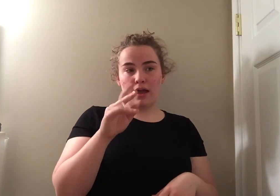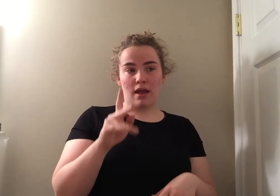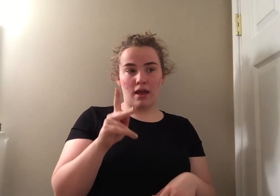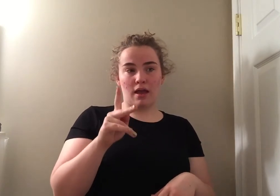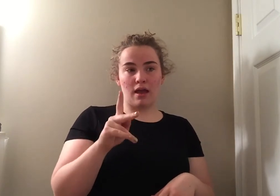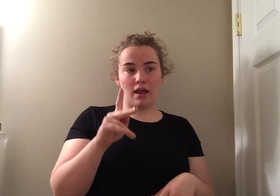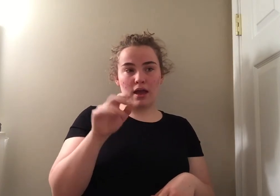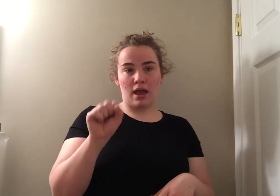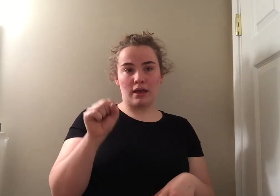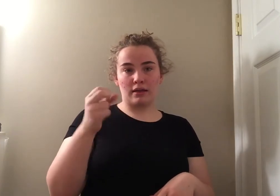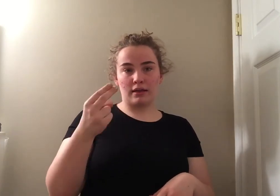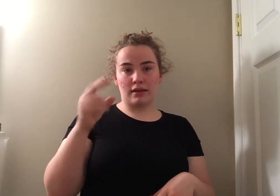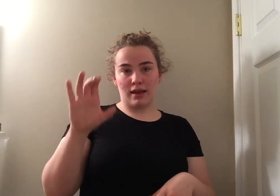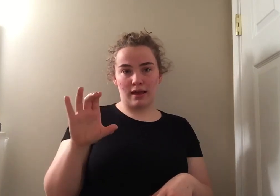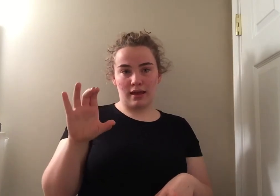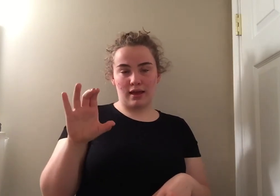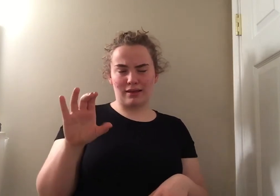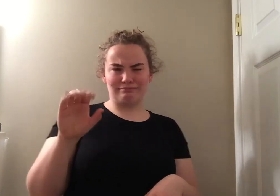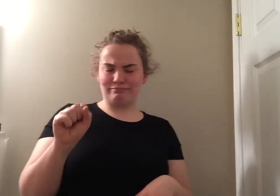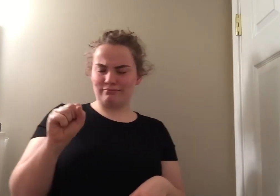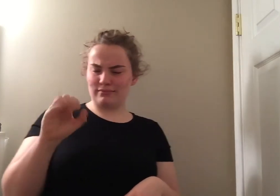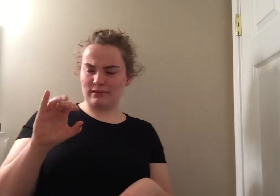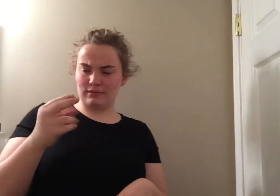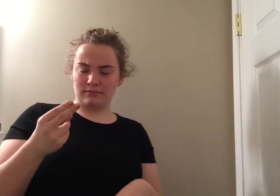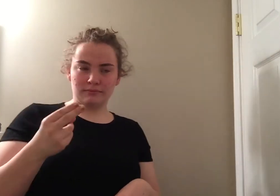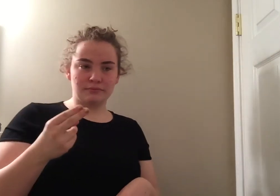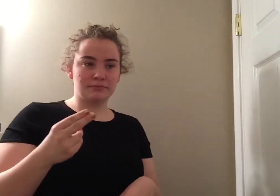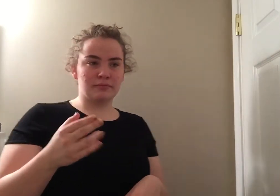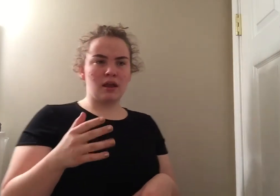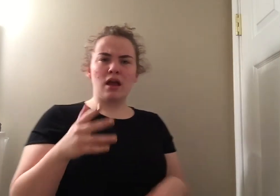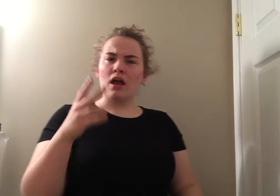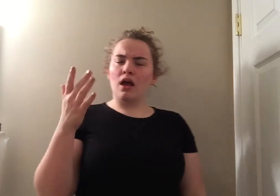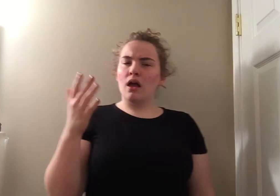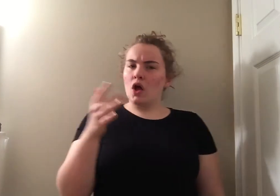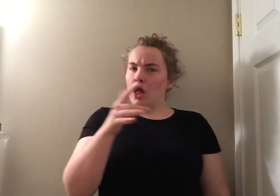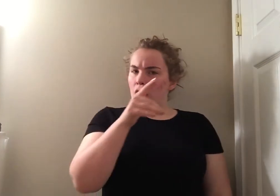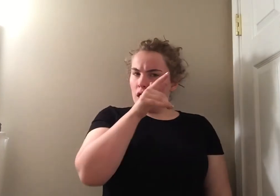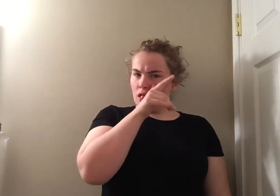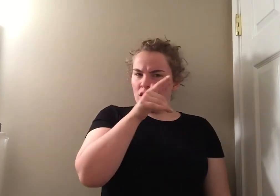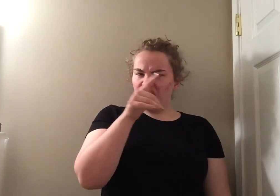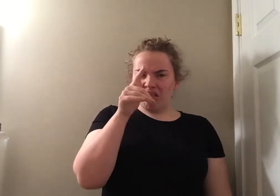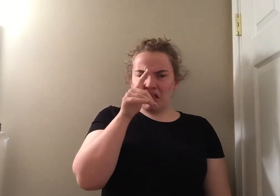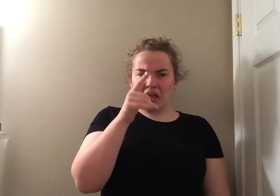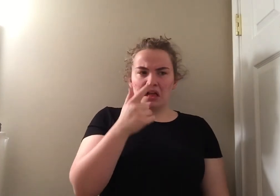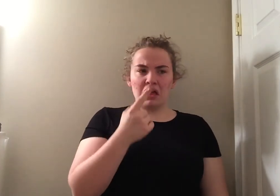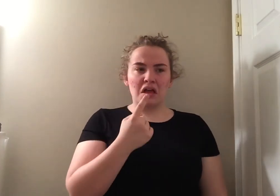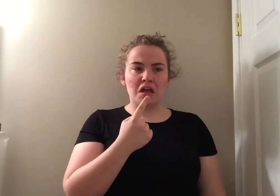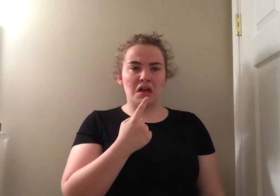H. Why is Lily saying her letters and her numbers like